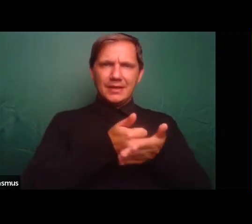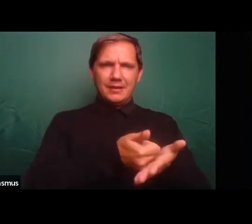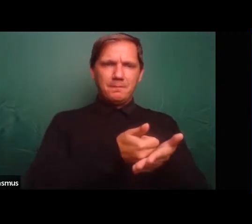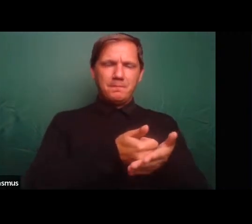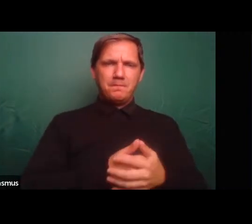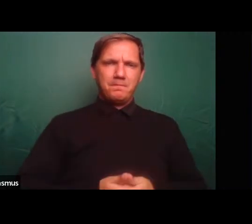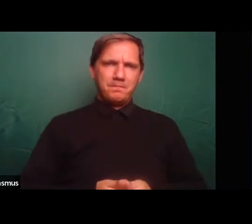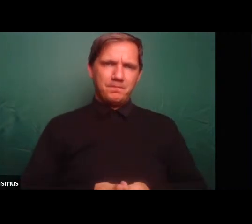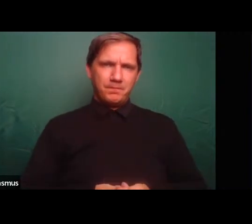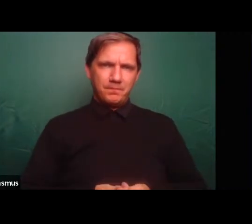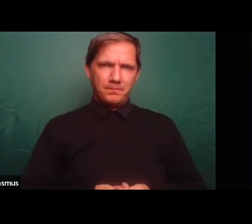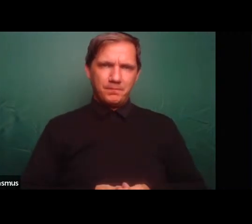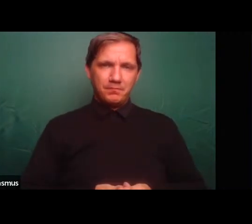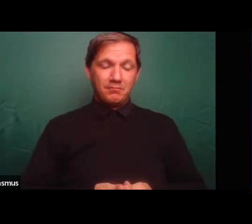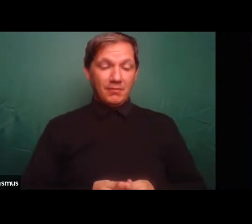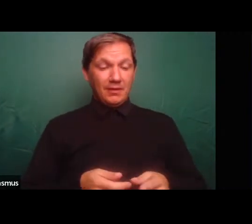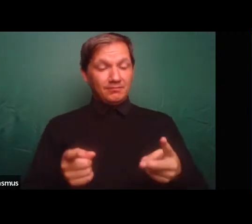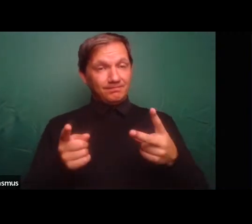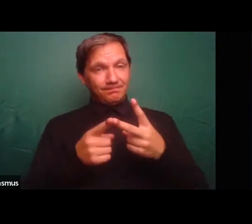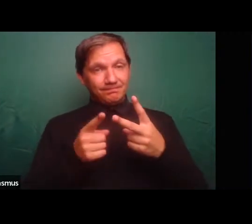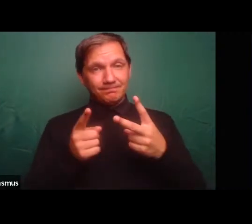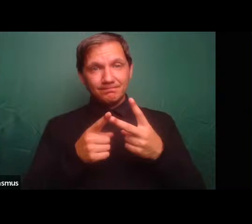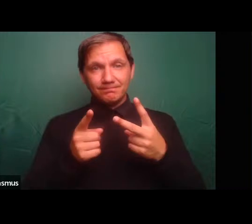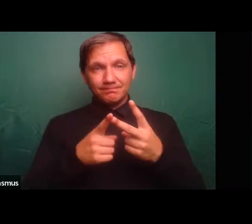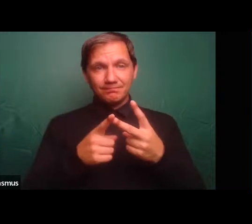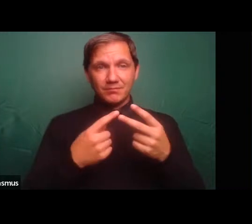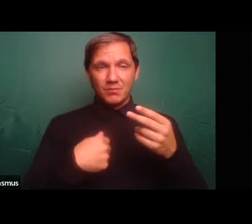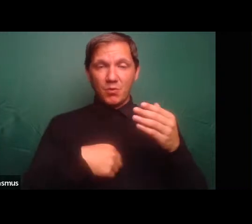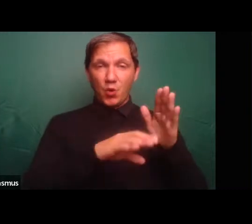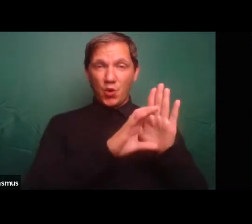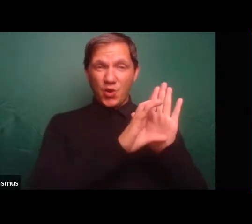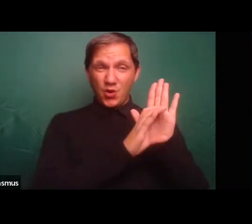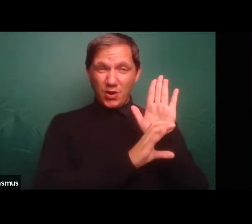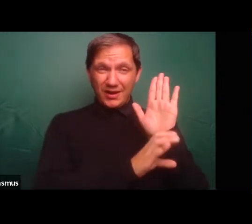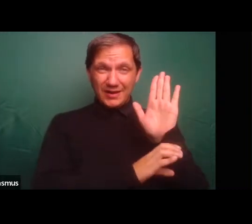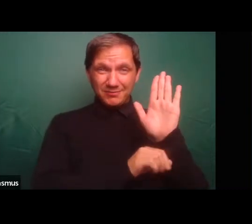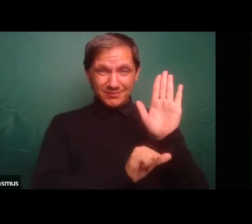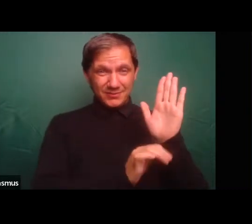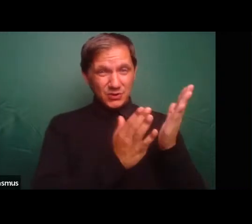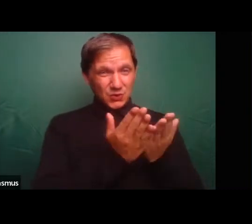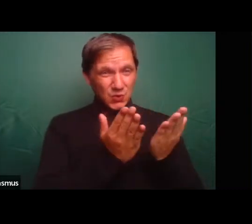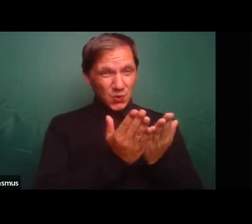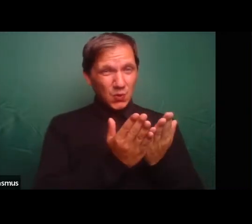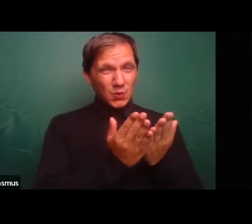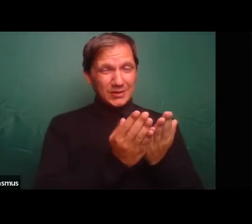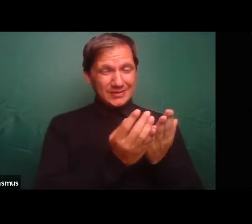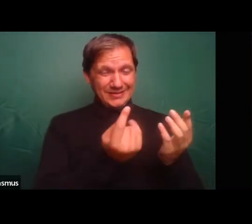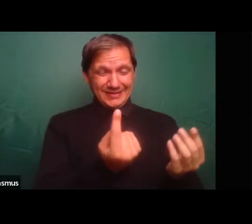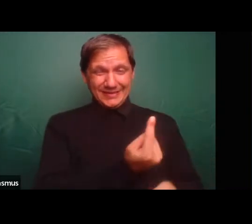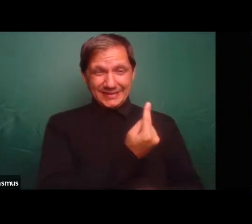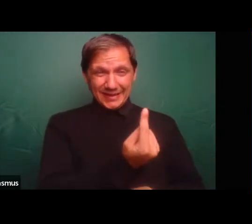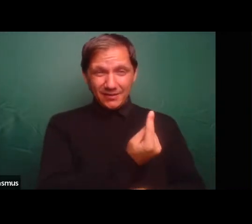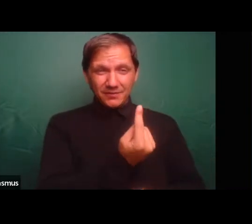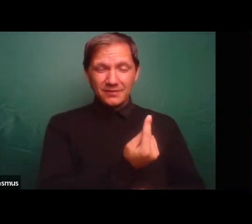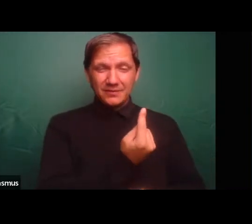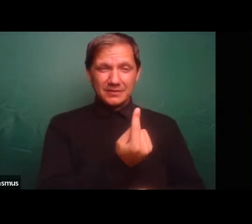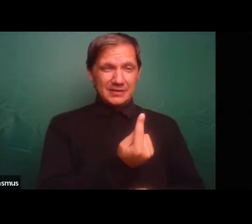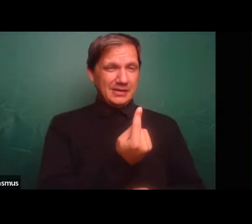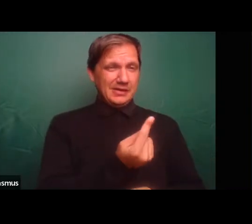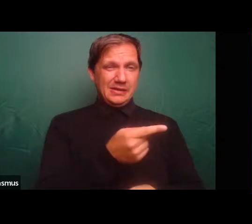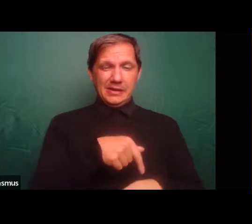of the curriculum, which in itself appears to be